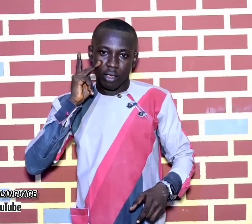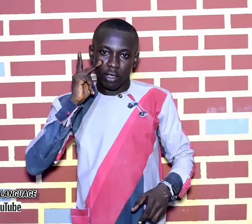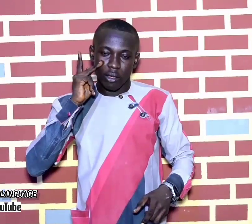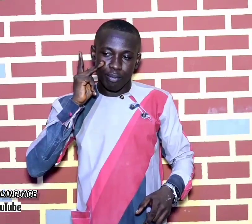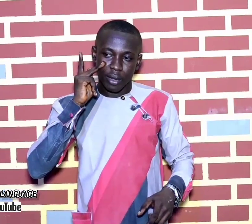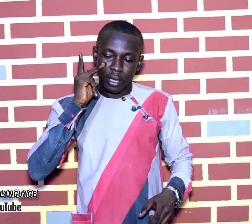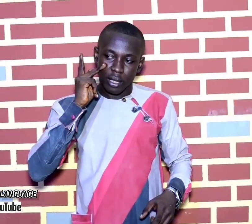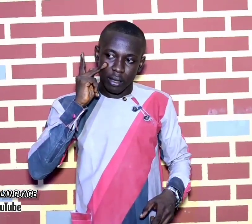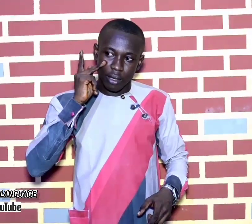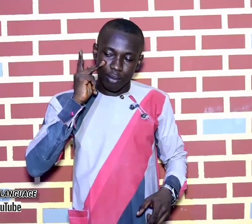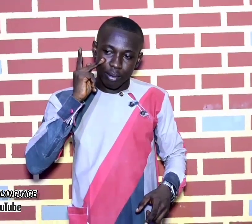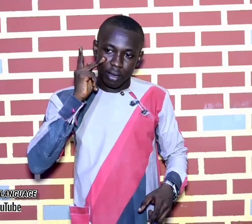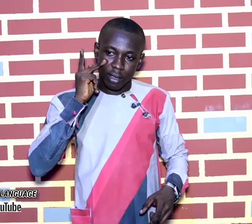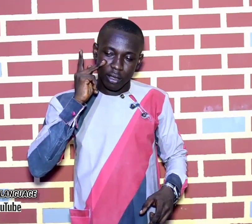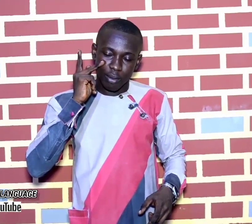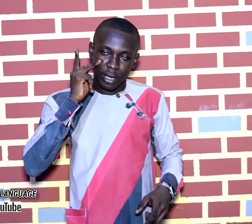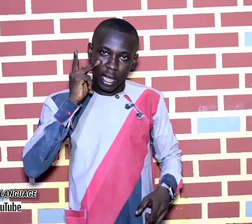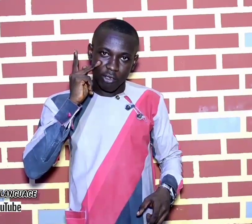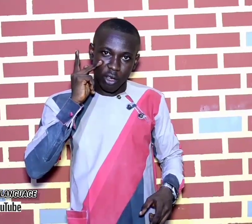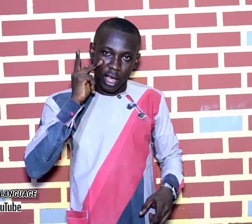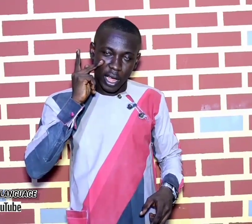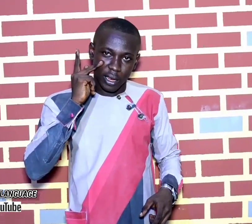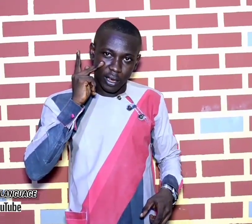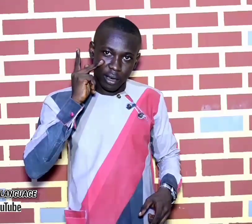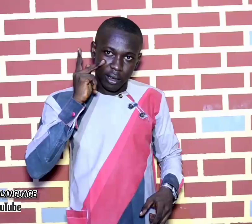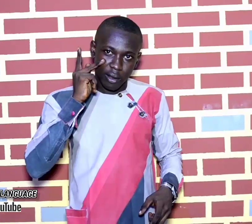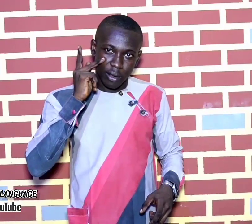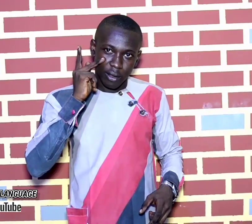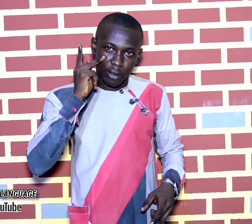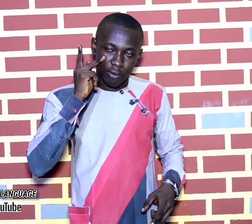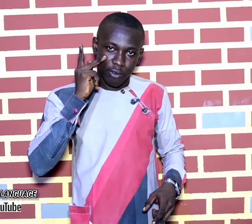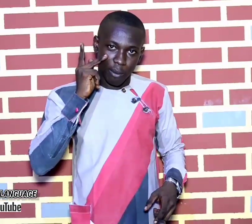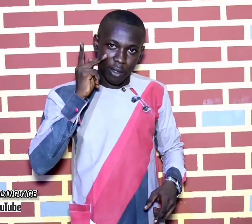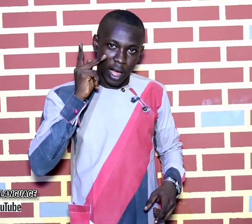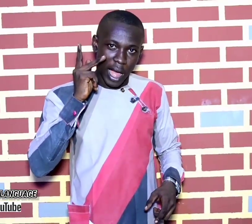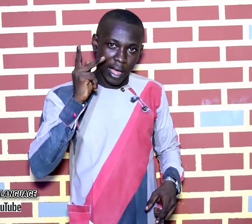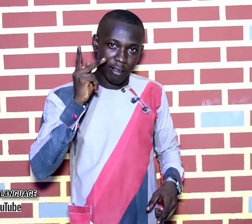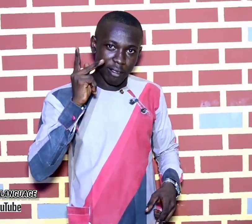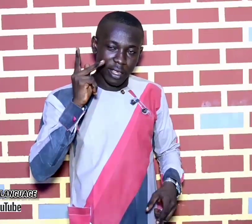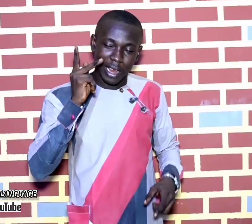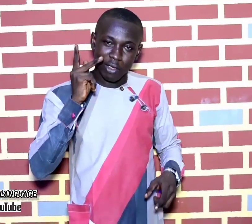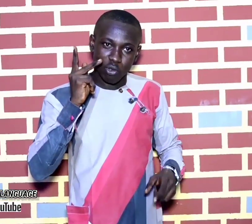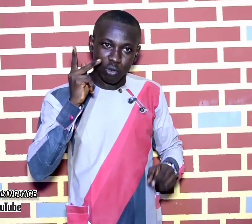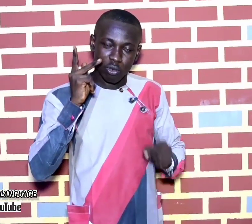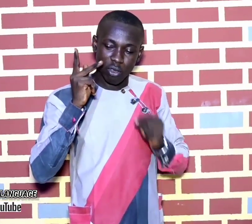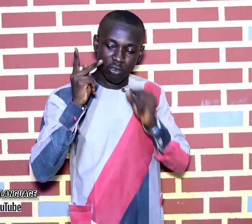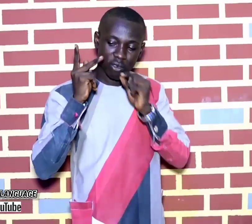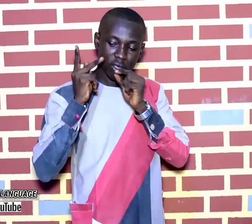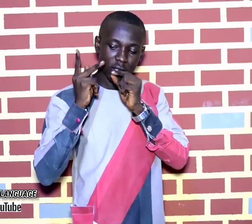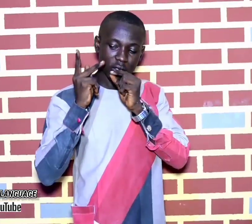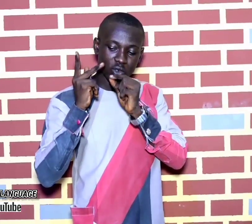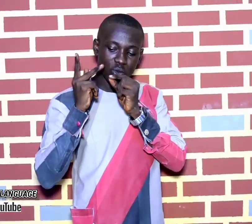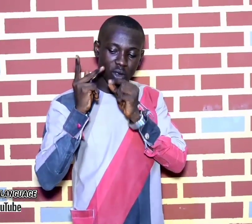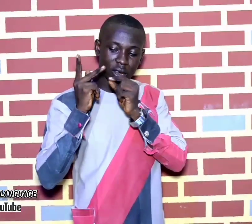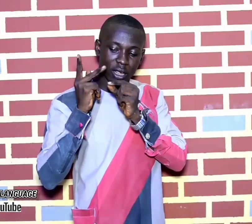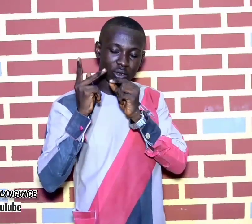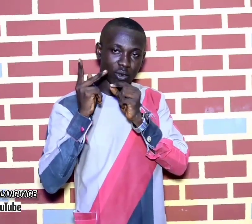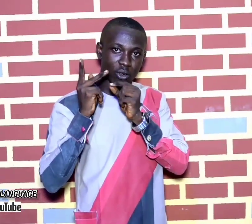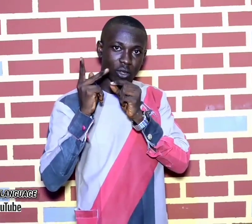you bring out your hand from your eyes a little, just small little,